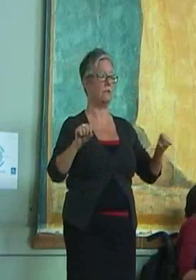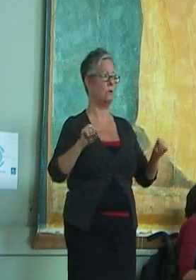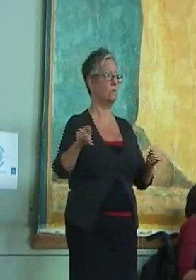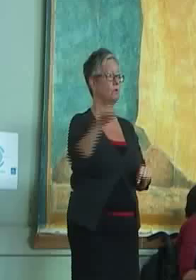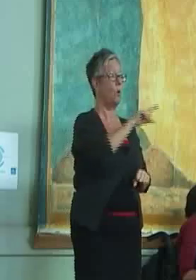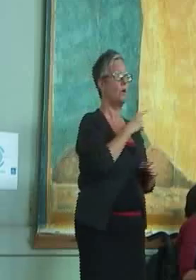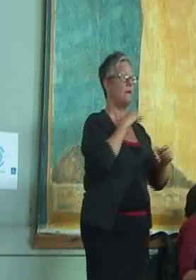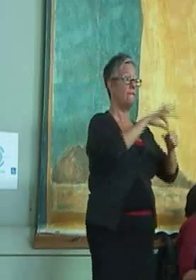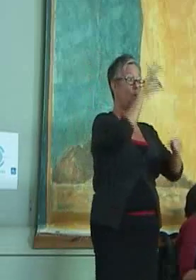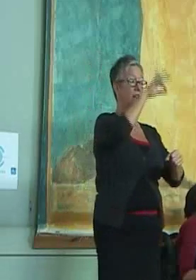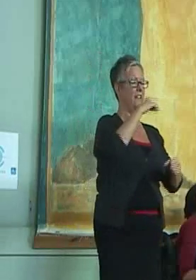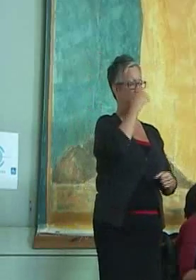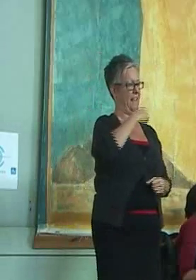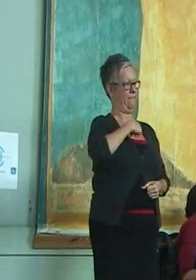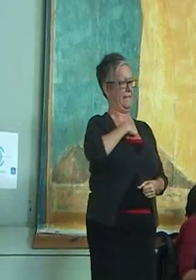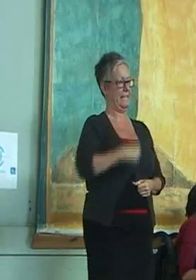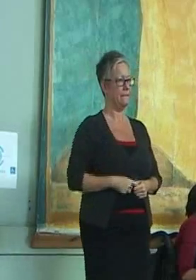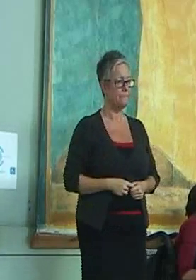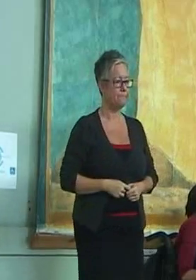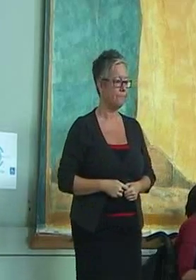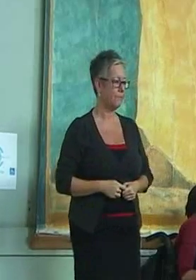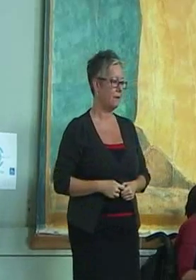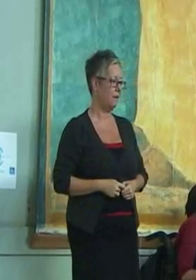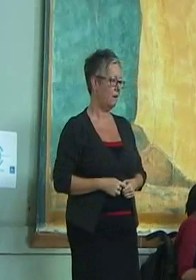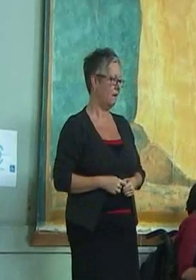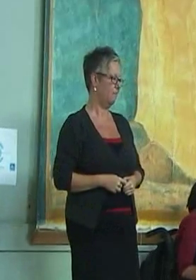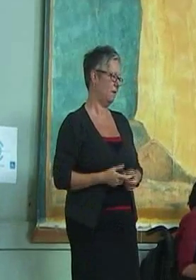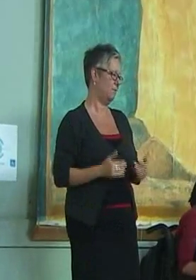for mayor. Thank you.